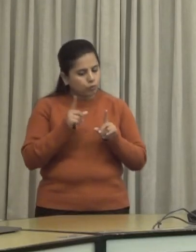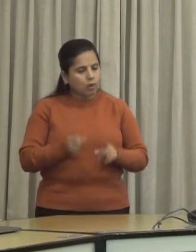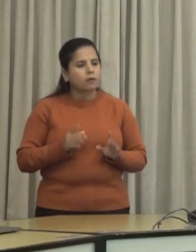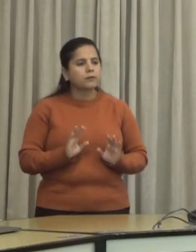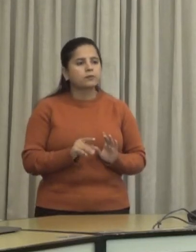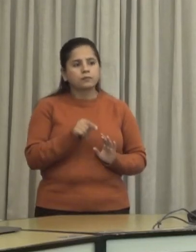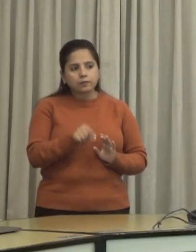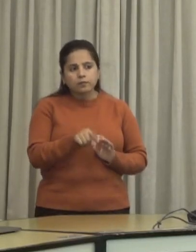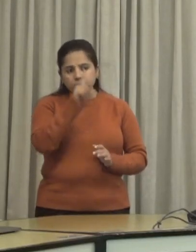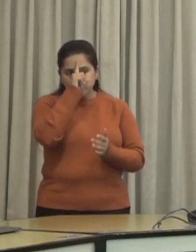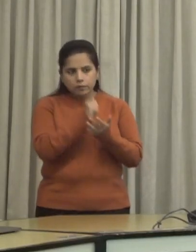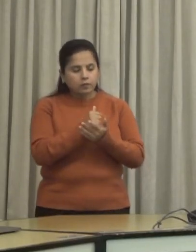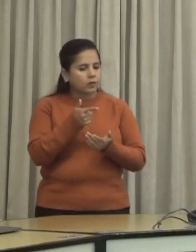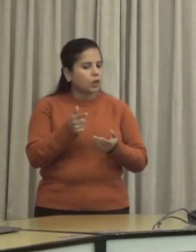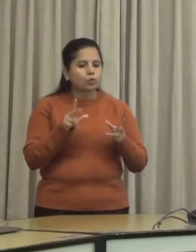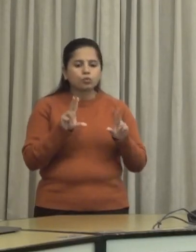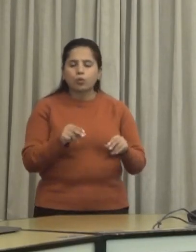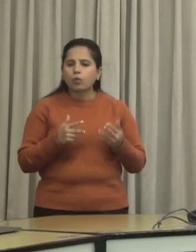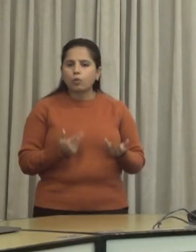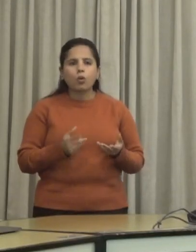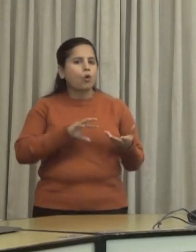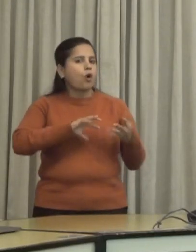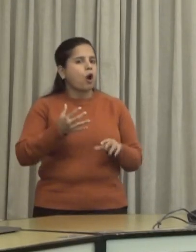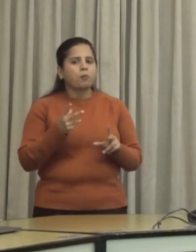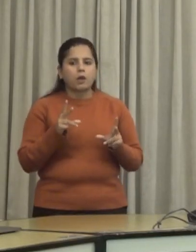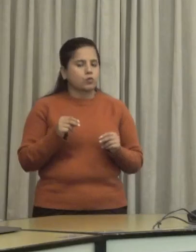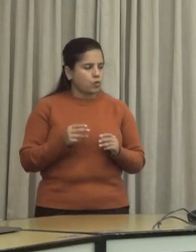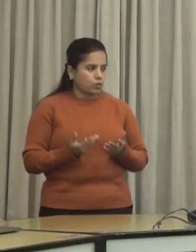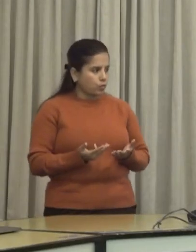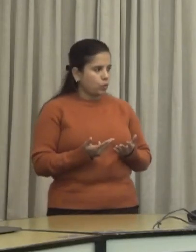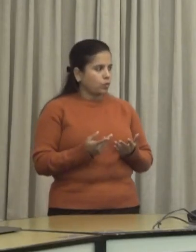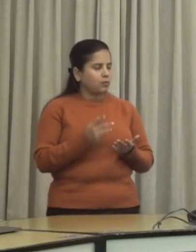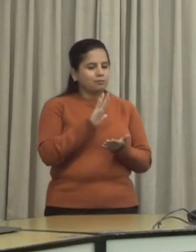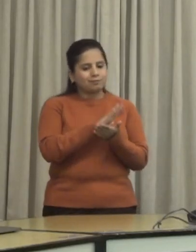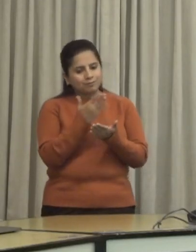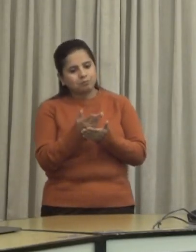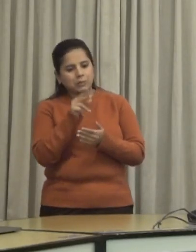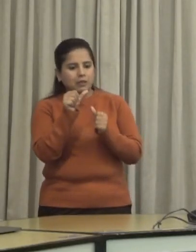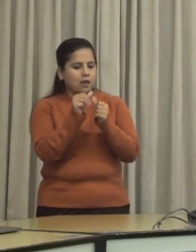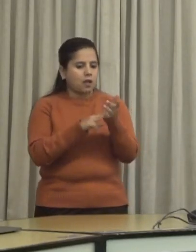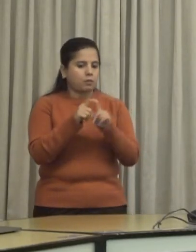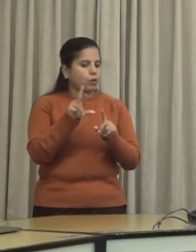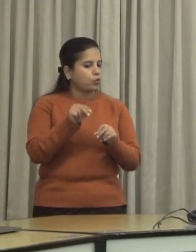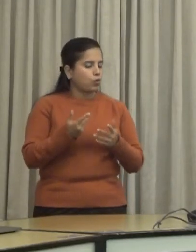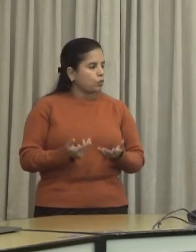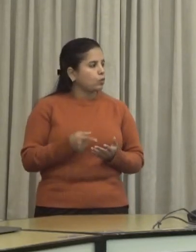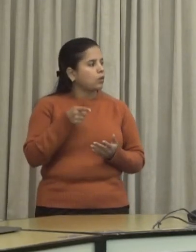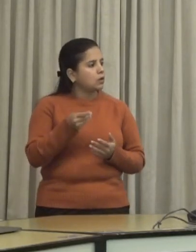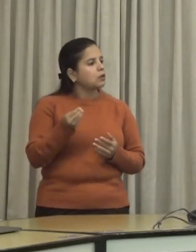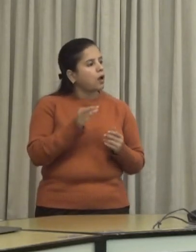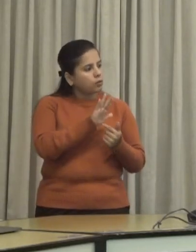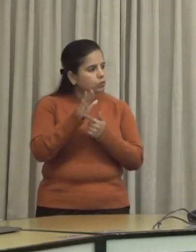these decisions are not just automatic translation of an AMD. It's a